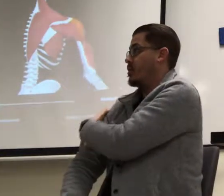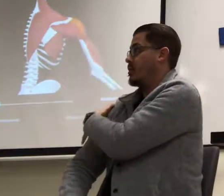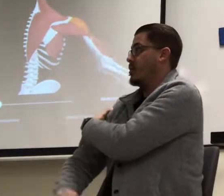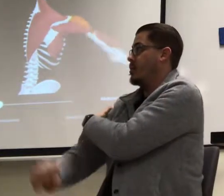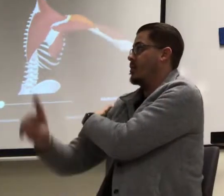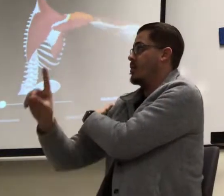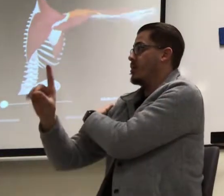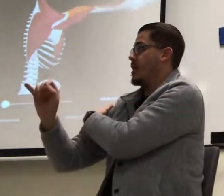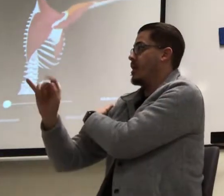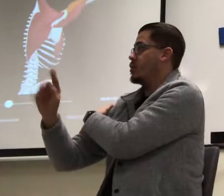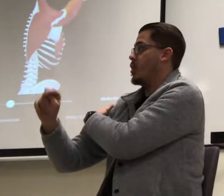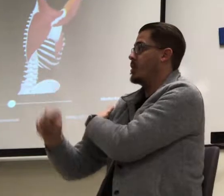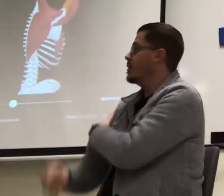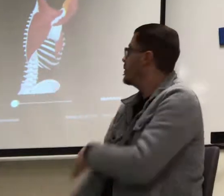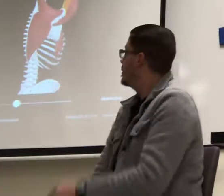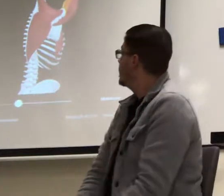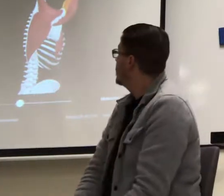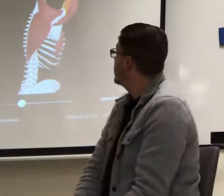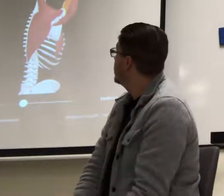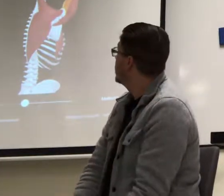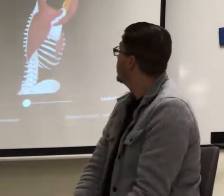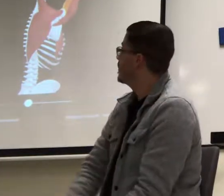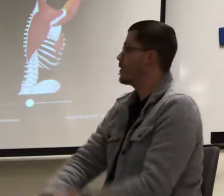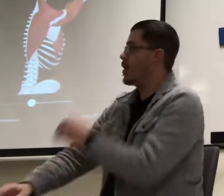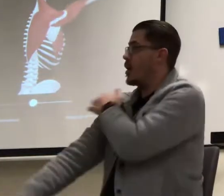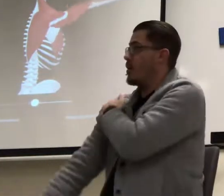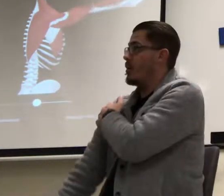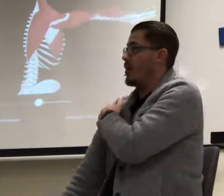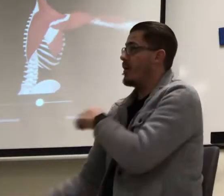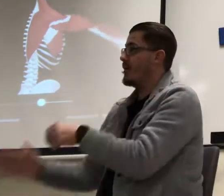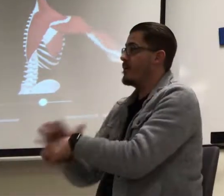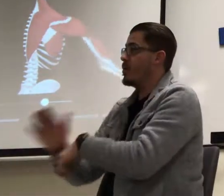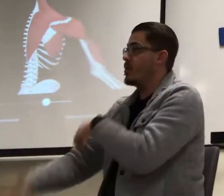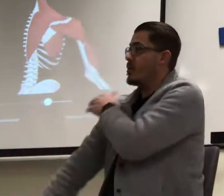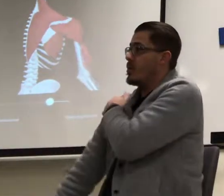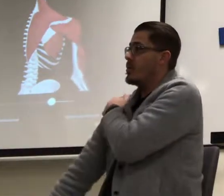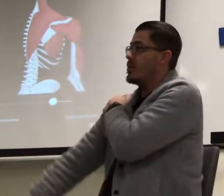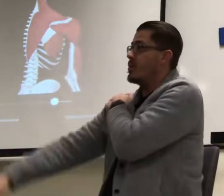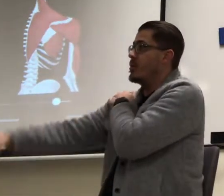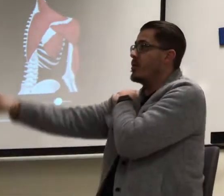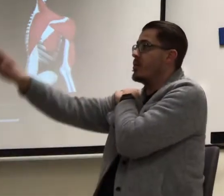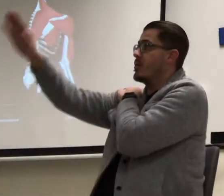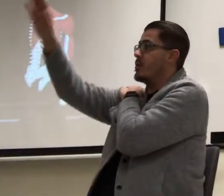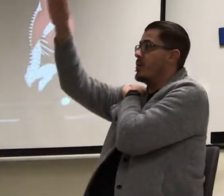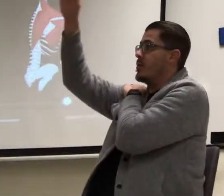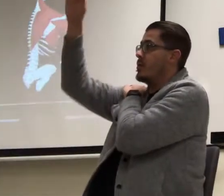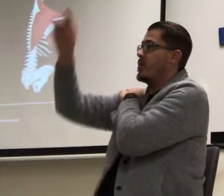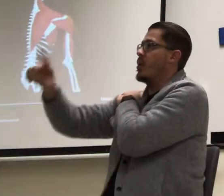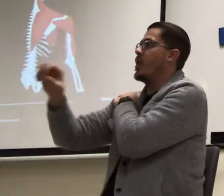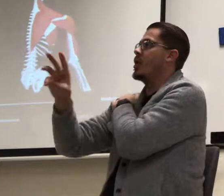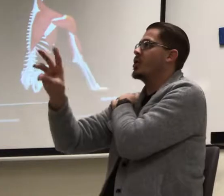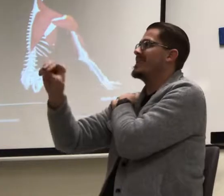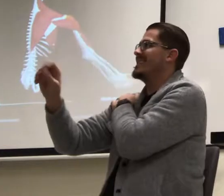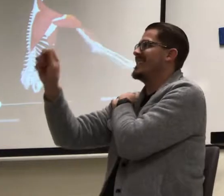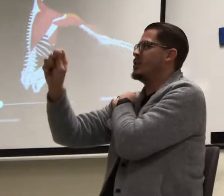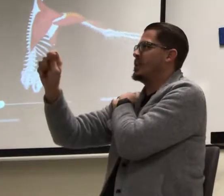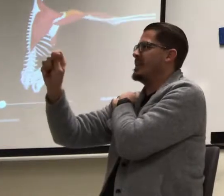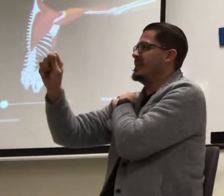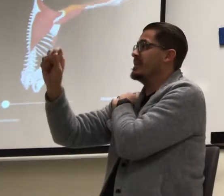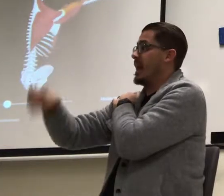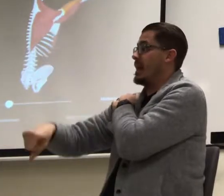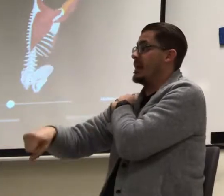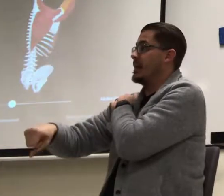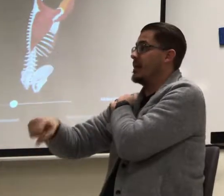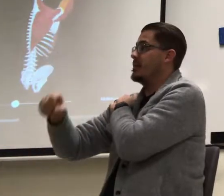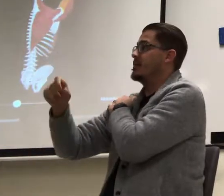And as you bring your arm, you can fully abduct it a total of 160 degrees. And as the arm